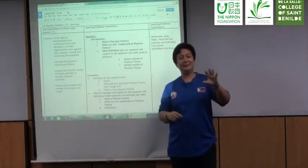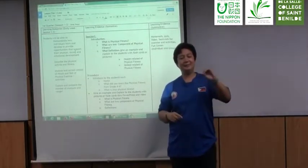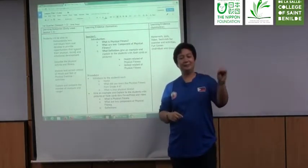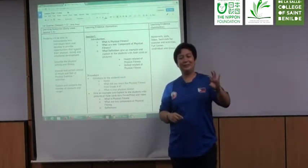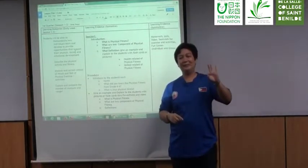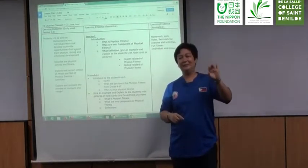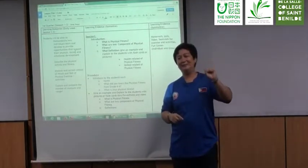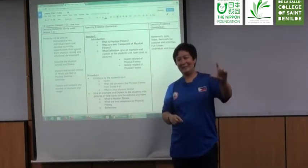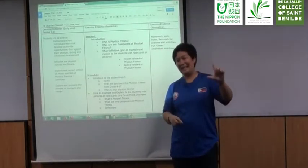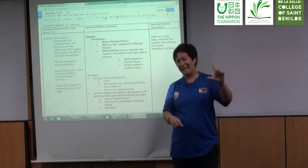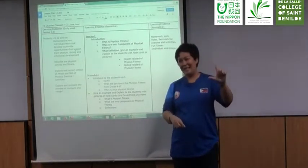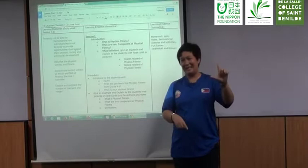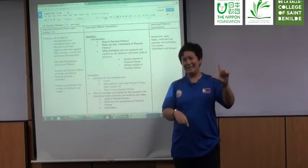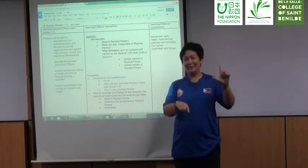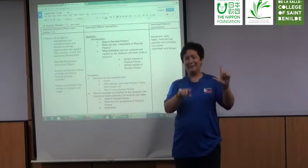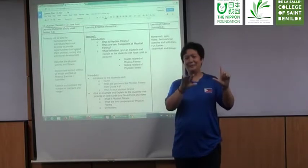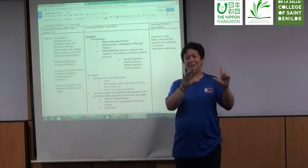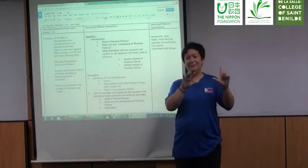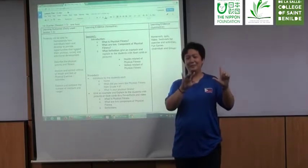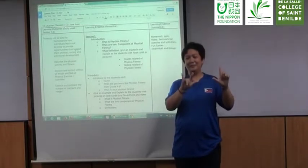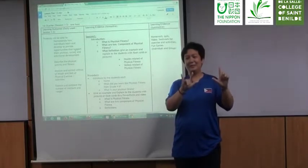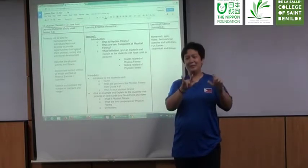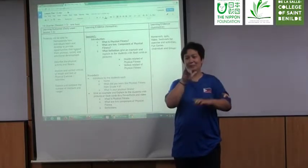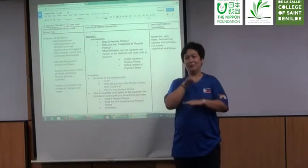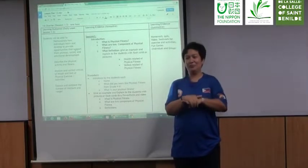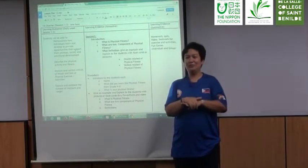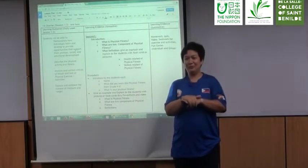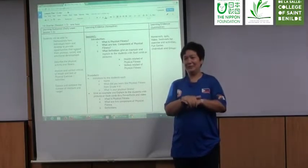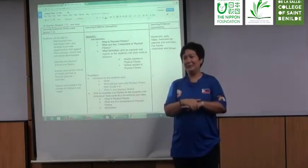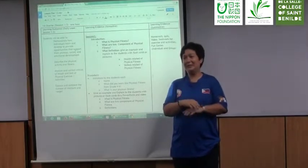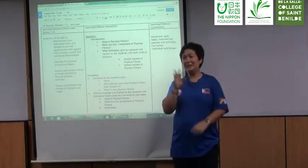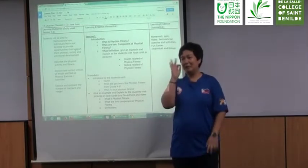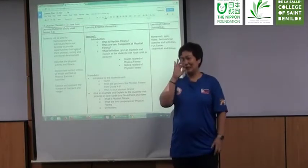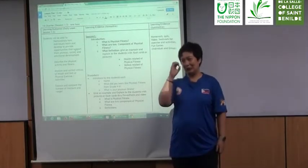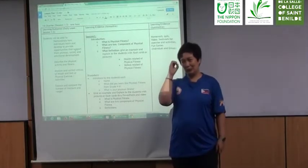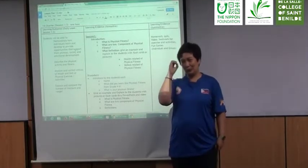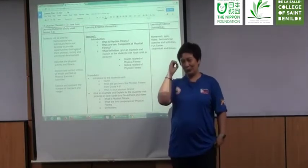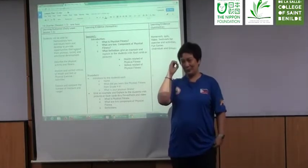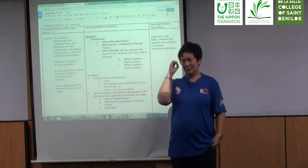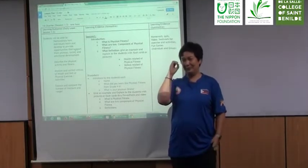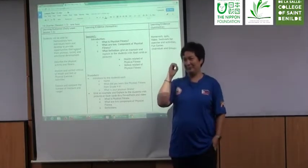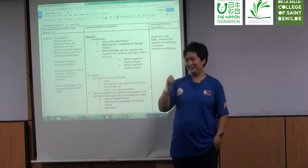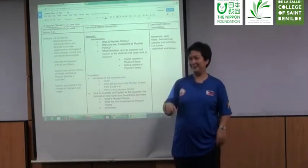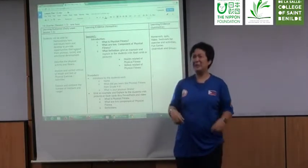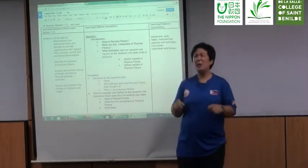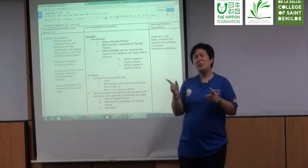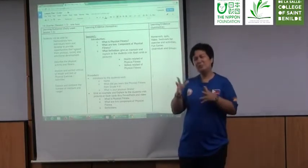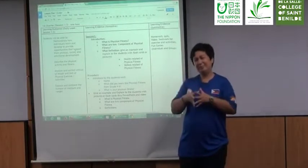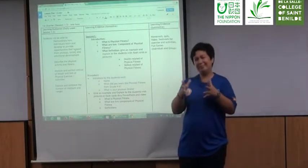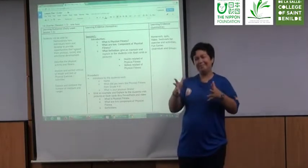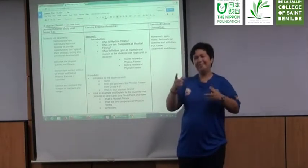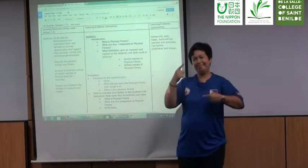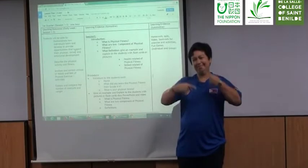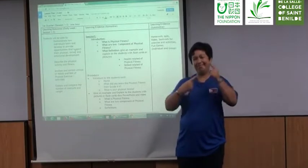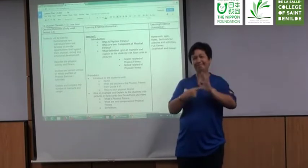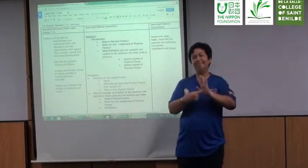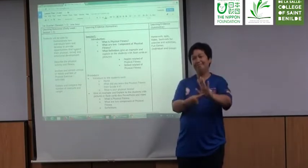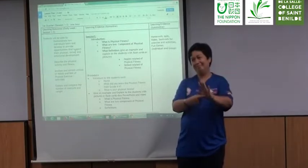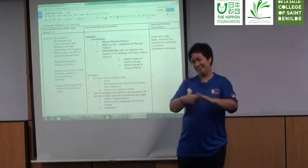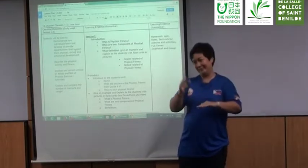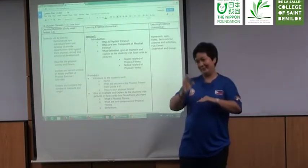the language plan, understanding that it's going to be most likely 70% FSL, 30%